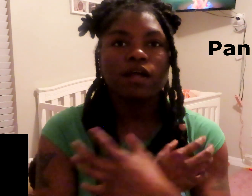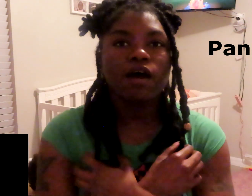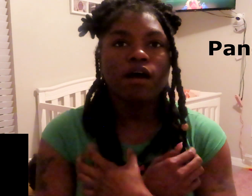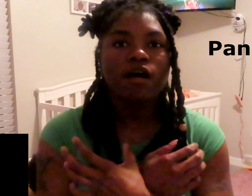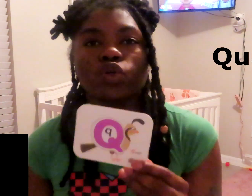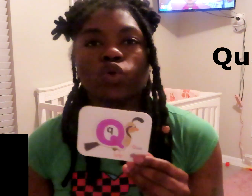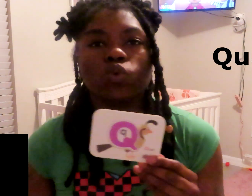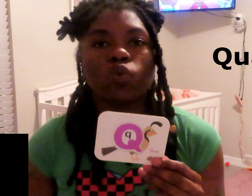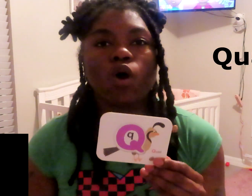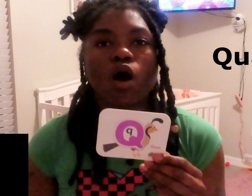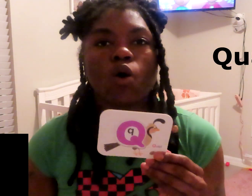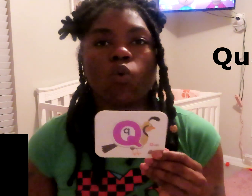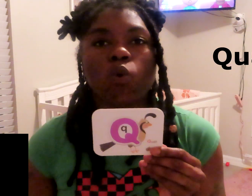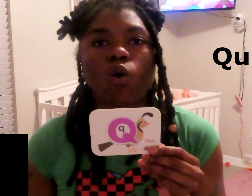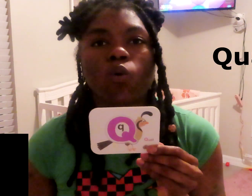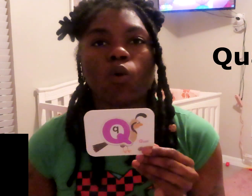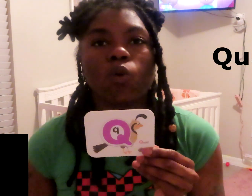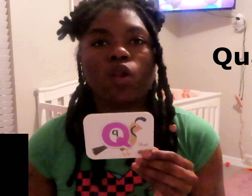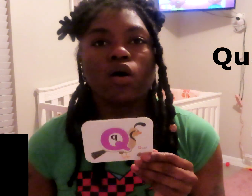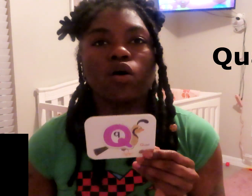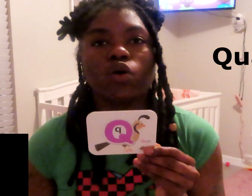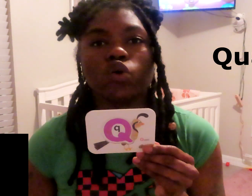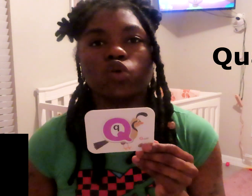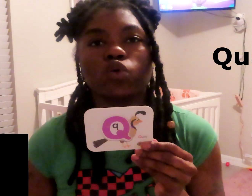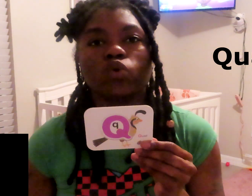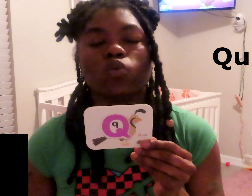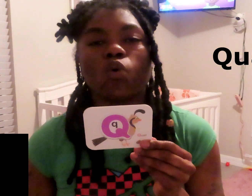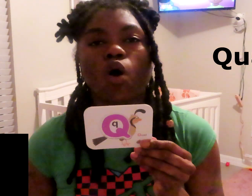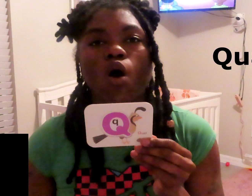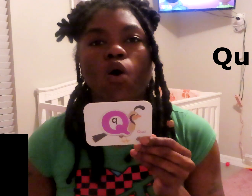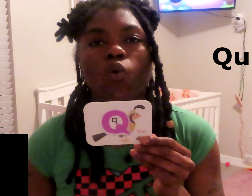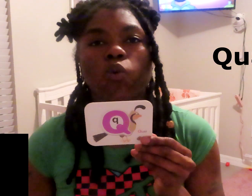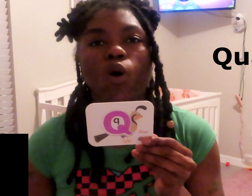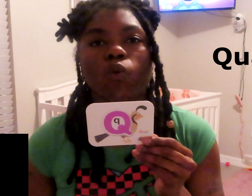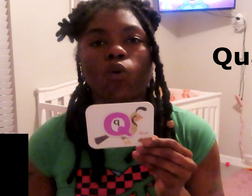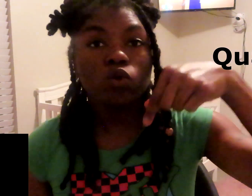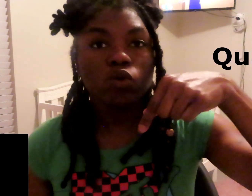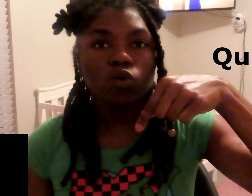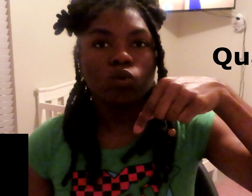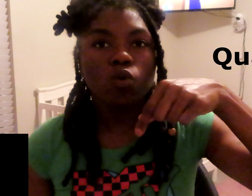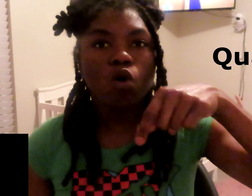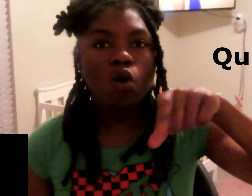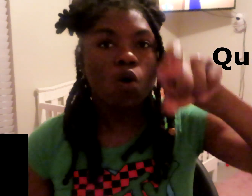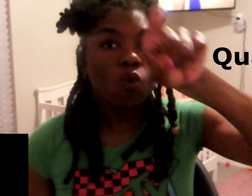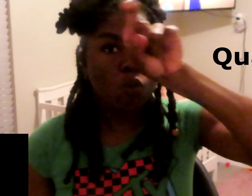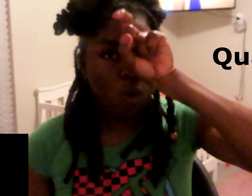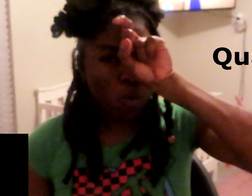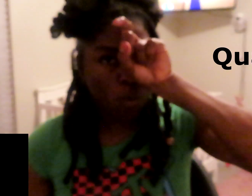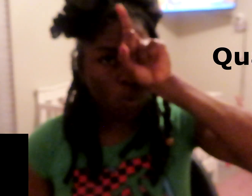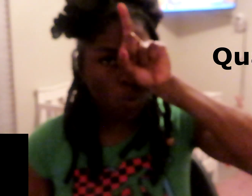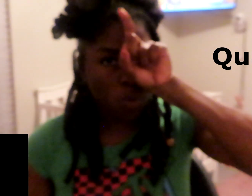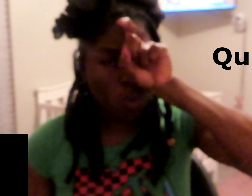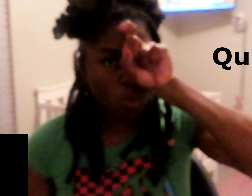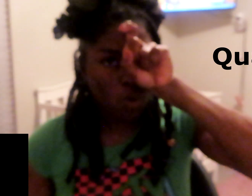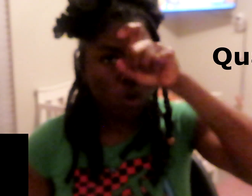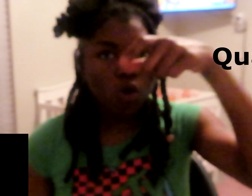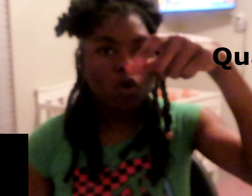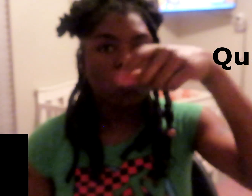Panda. Q. Quoll. Q. Quoll. Q. Quoll.